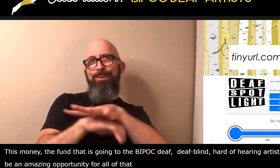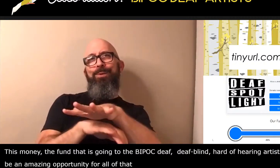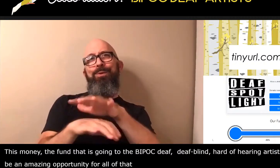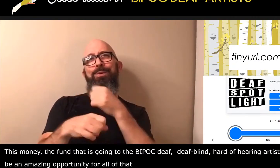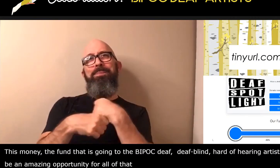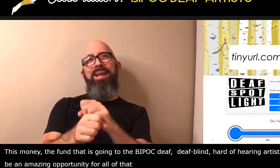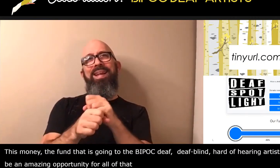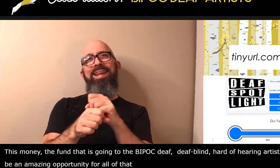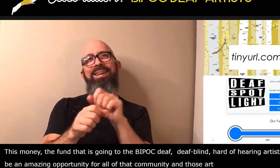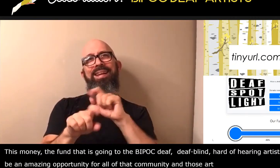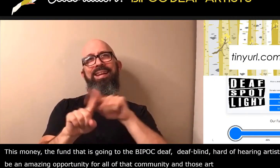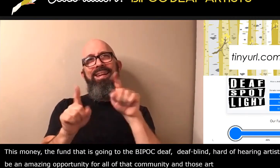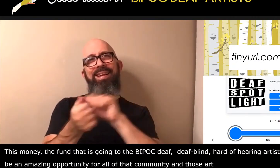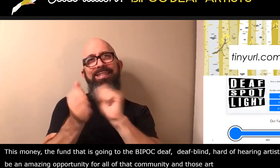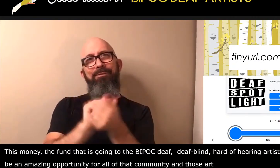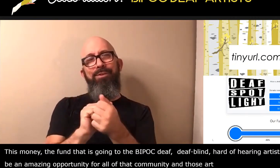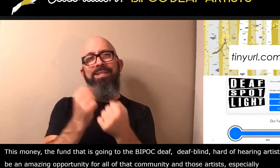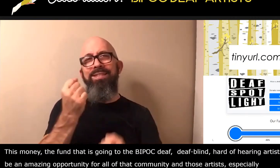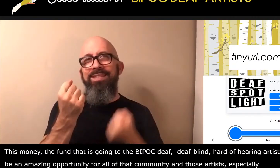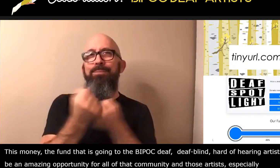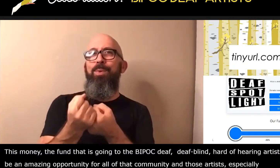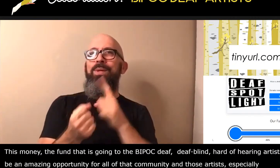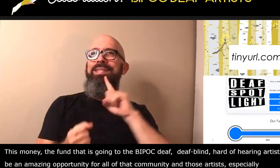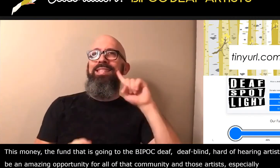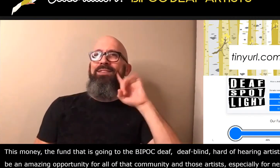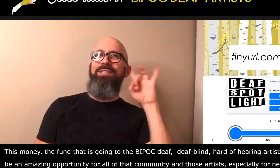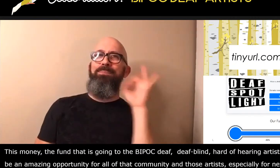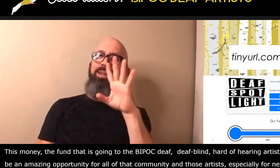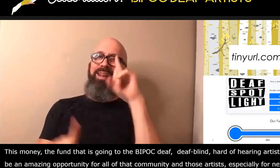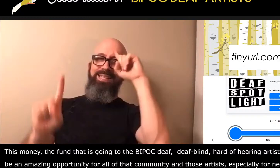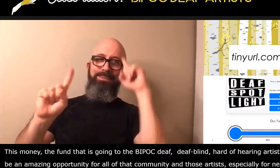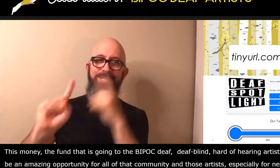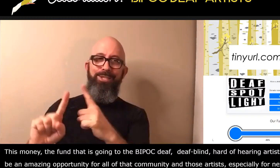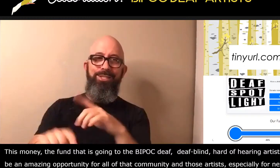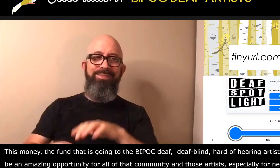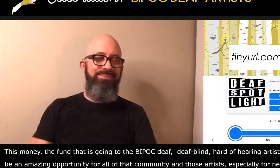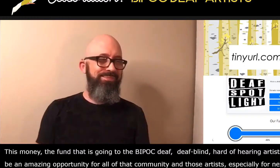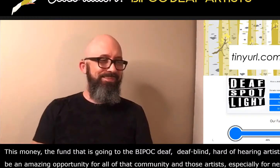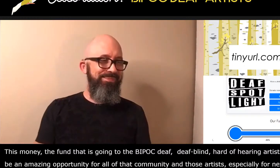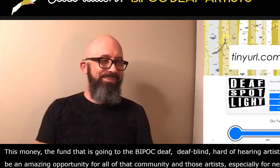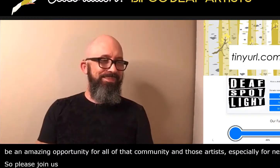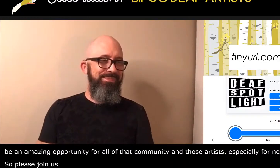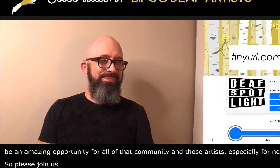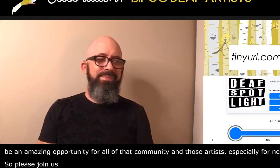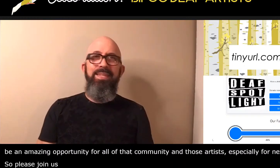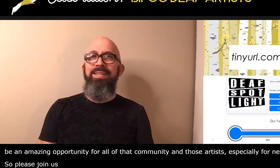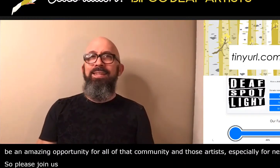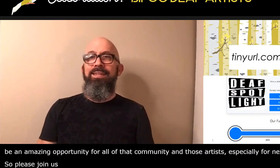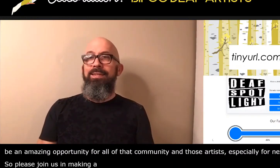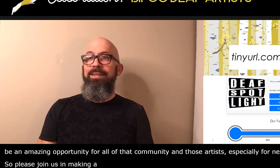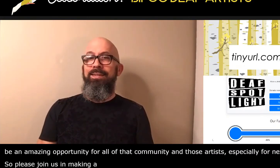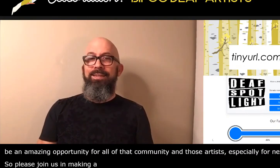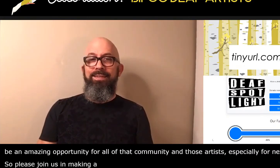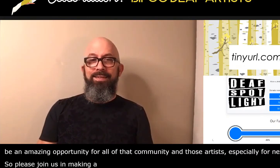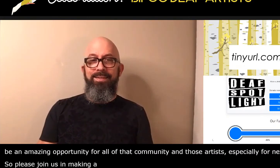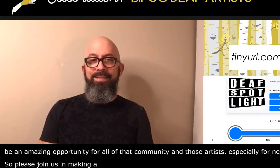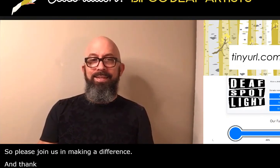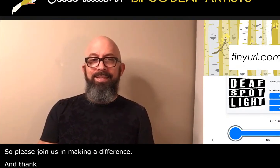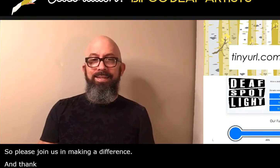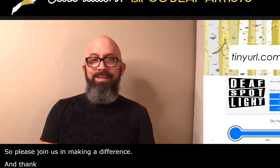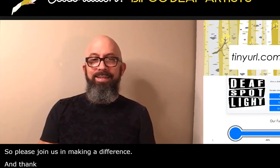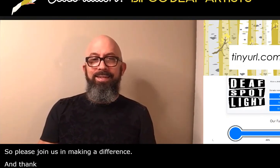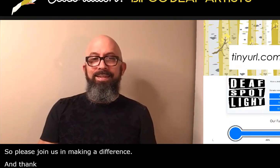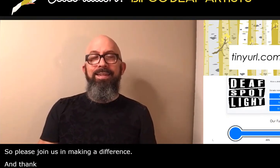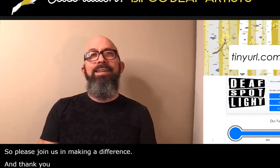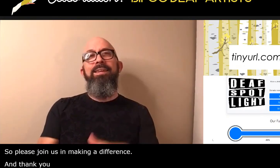especially for next year in 2021. So please join us in making a difference. And thank you for